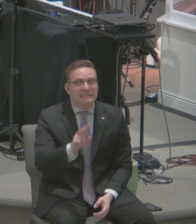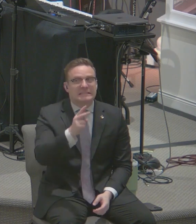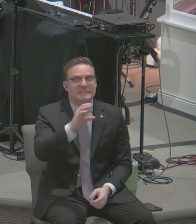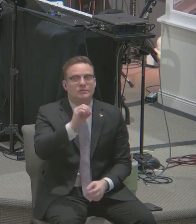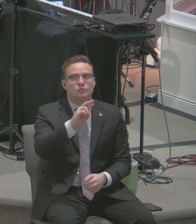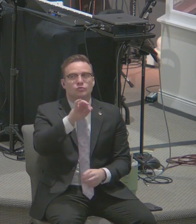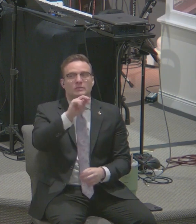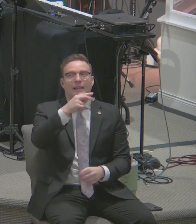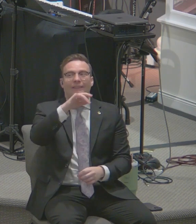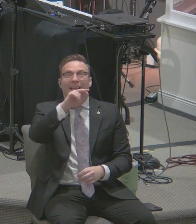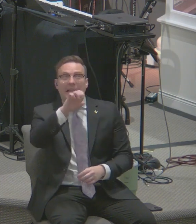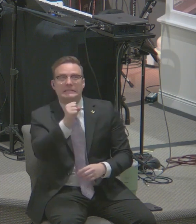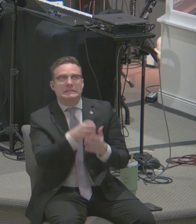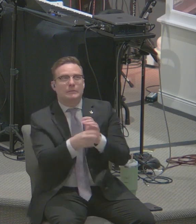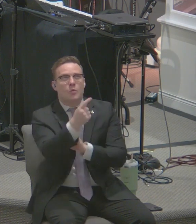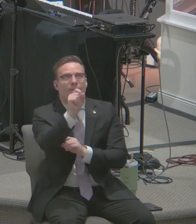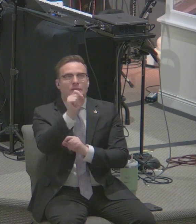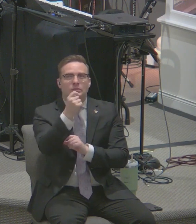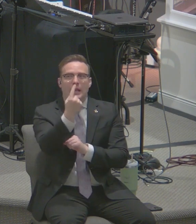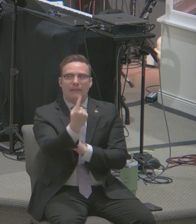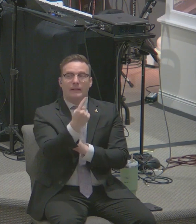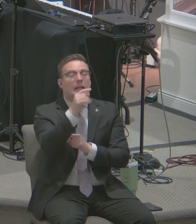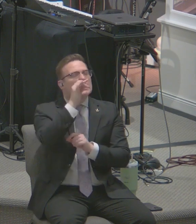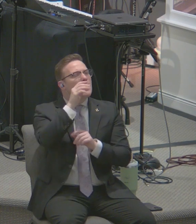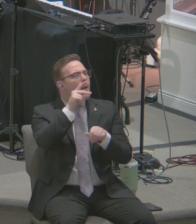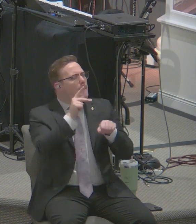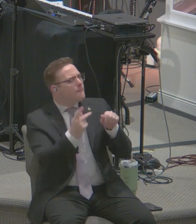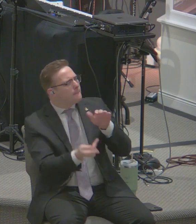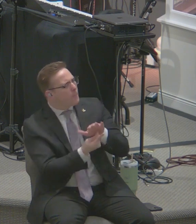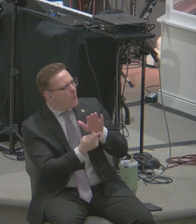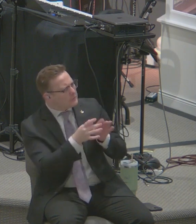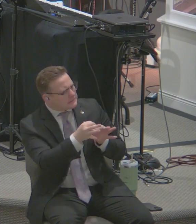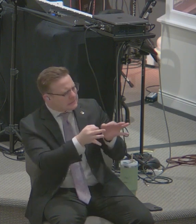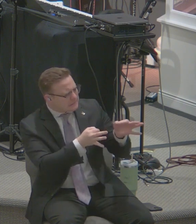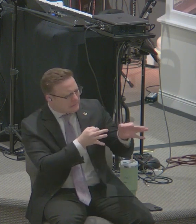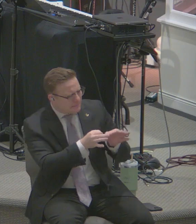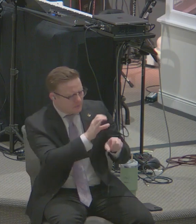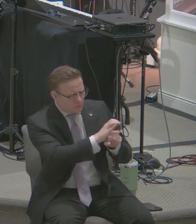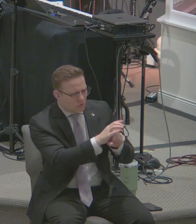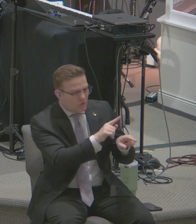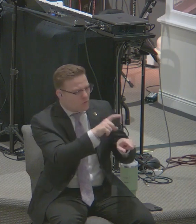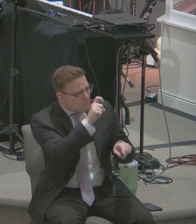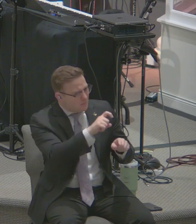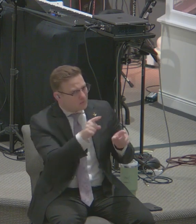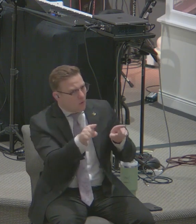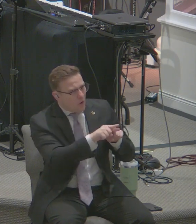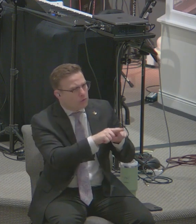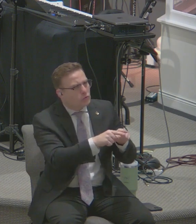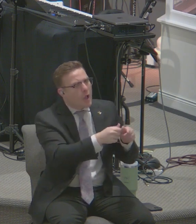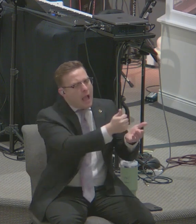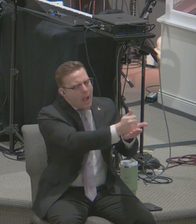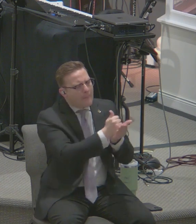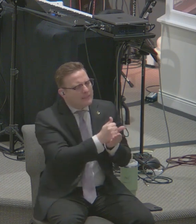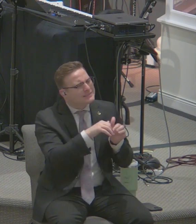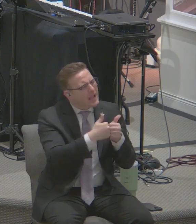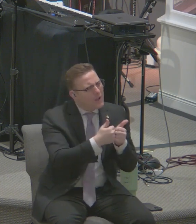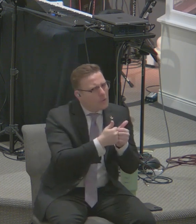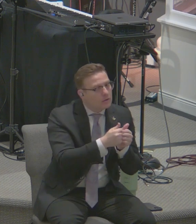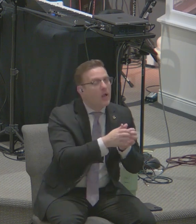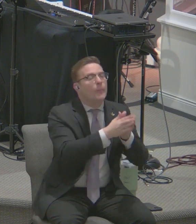2 Corinthians 1:11. Paul tells the Corinthian church, you also must help us by prayer.